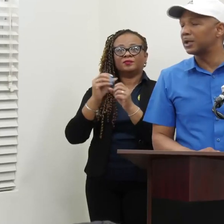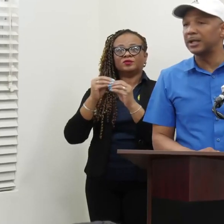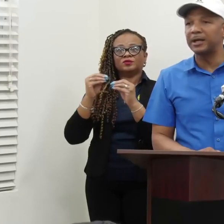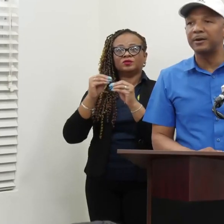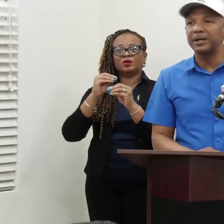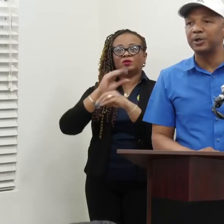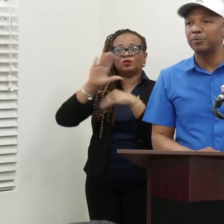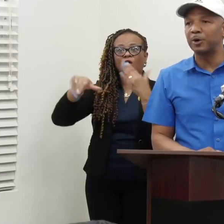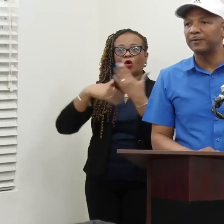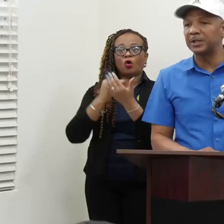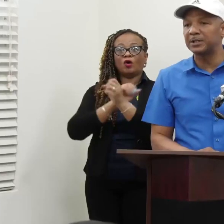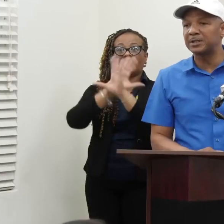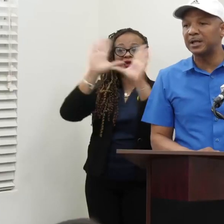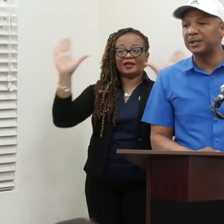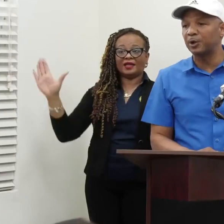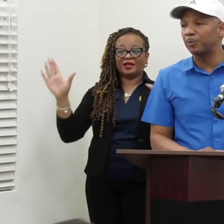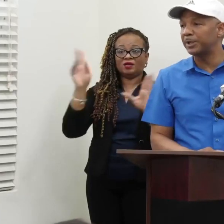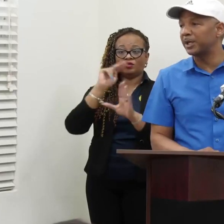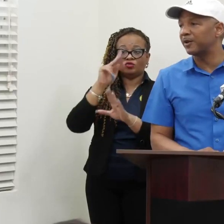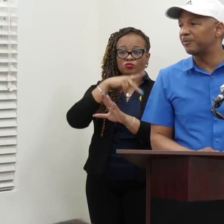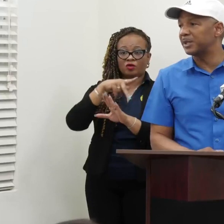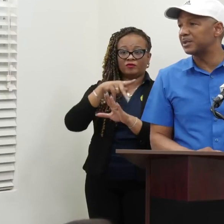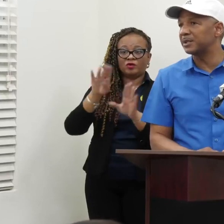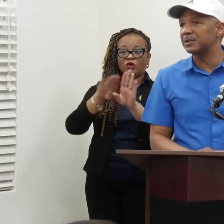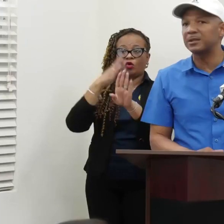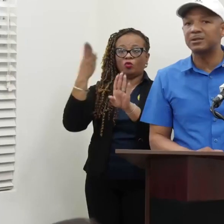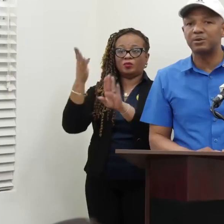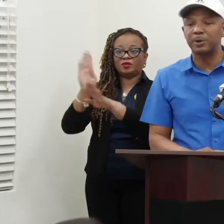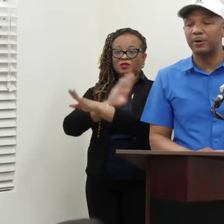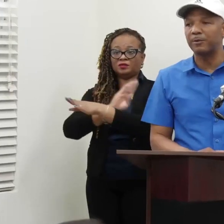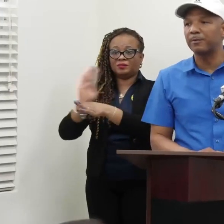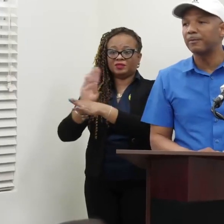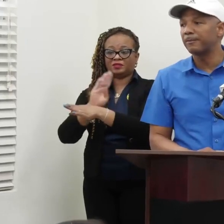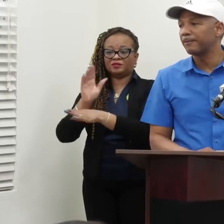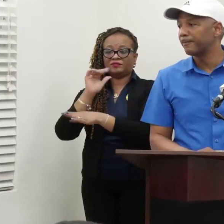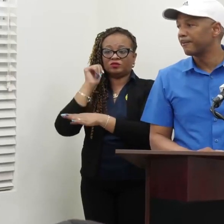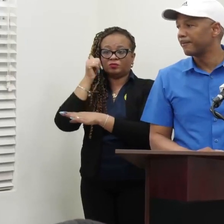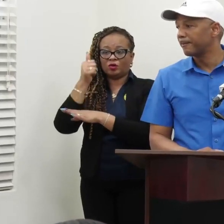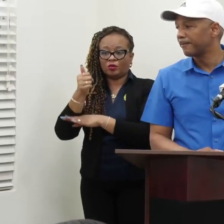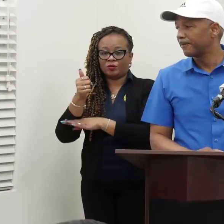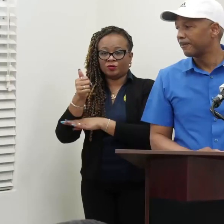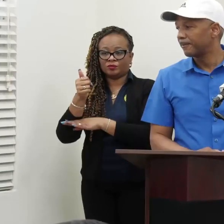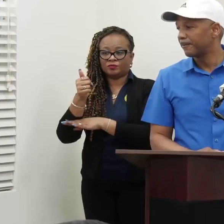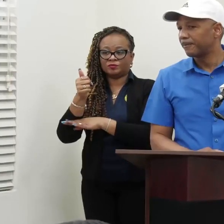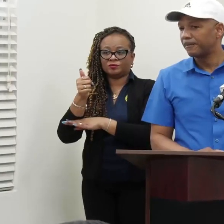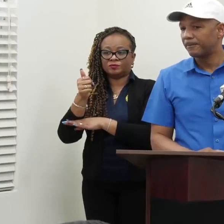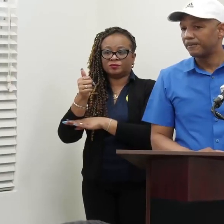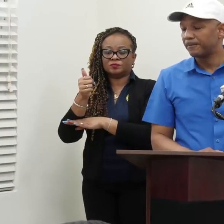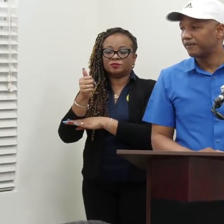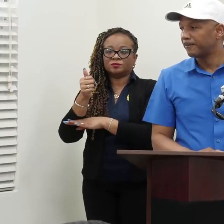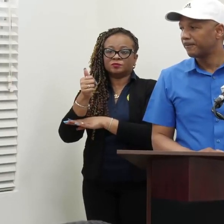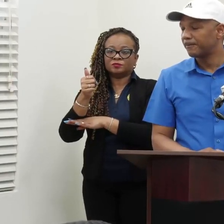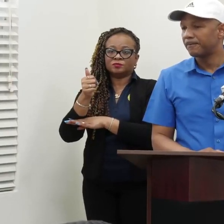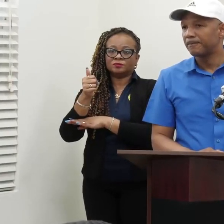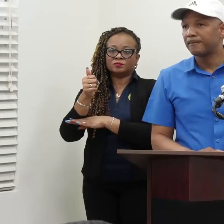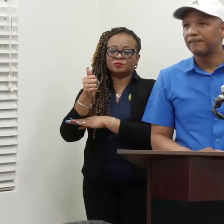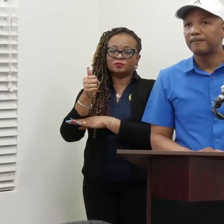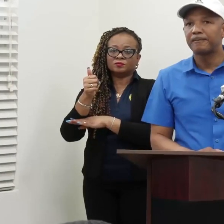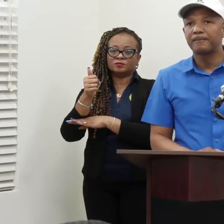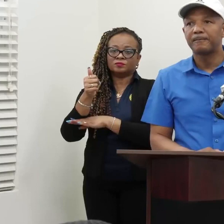the all clear in New Providence and the opening of businesses tomorrow. Non, tant ça, 5h